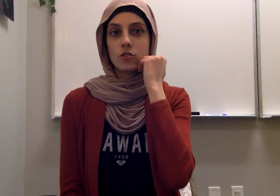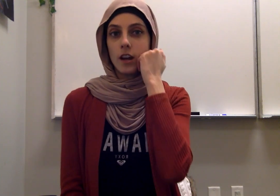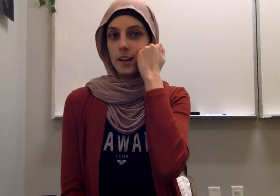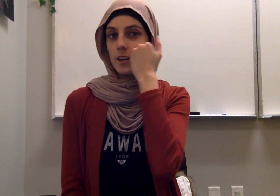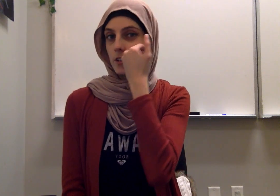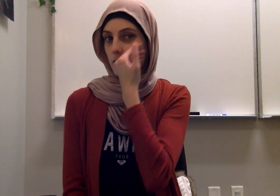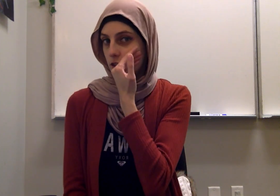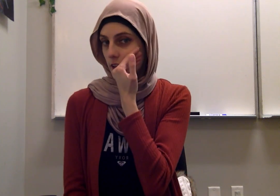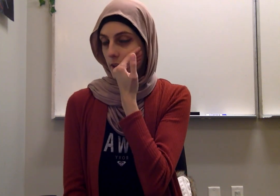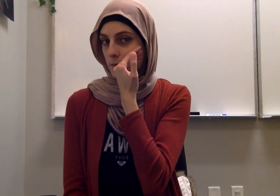Shy or ashamed.